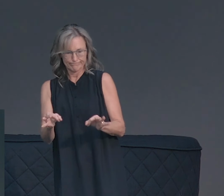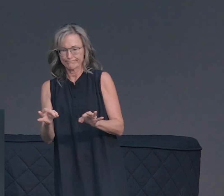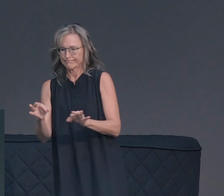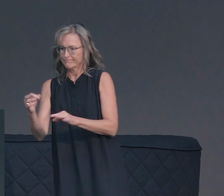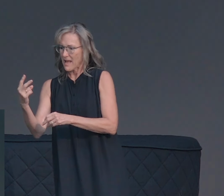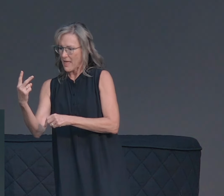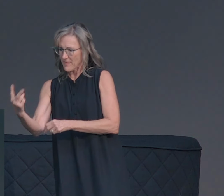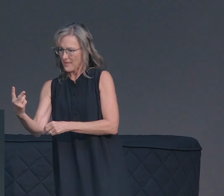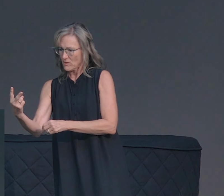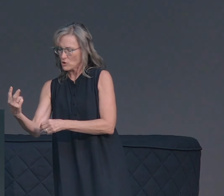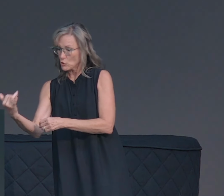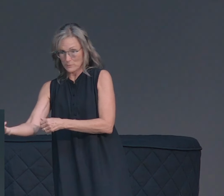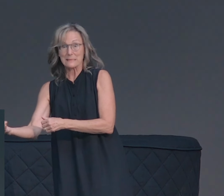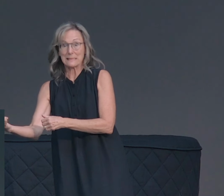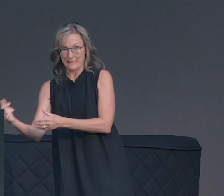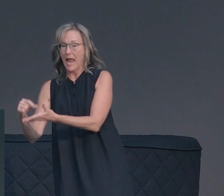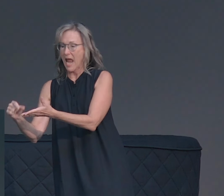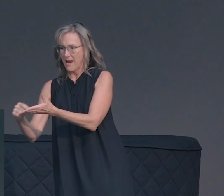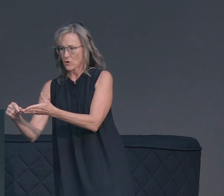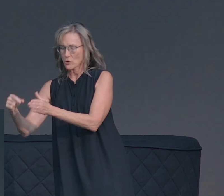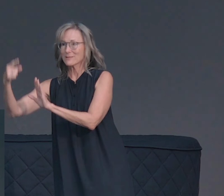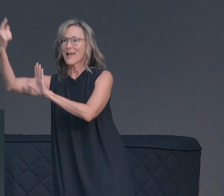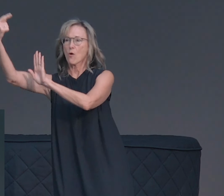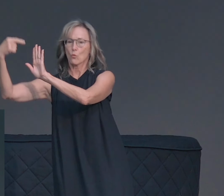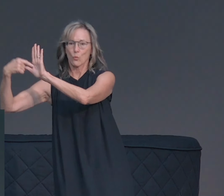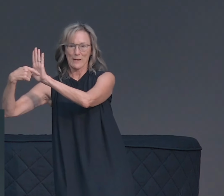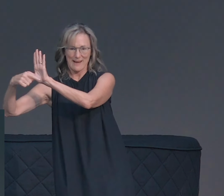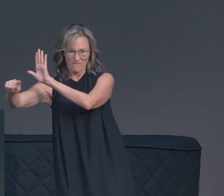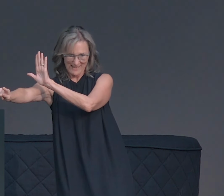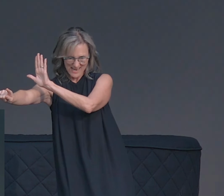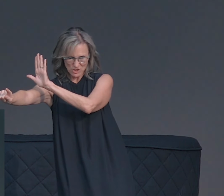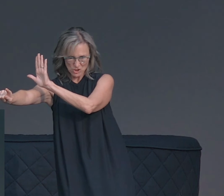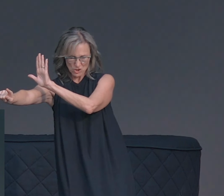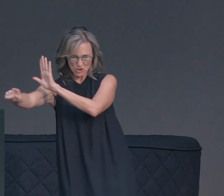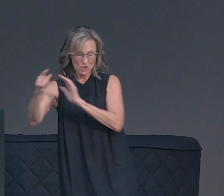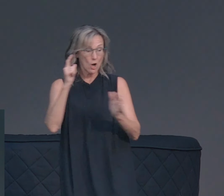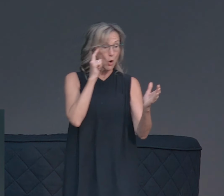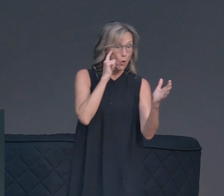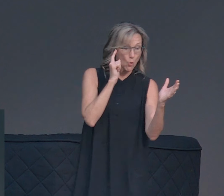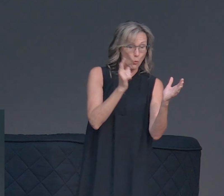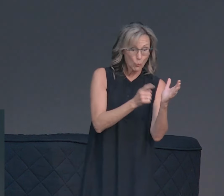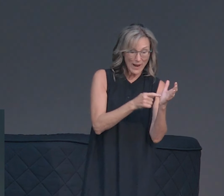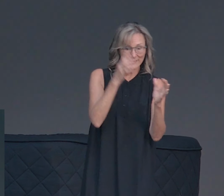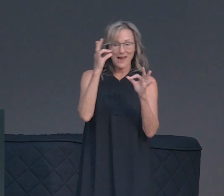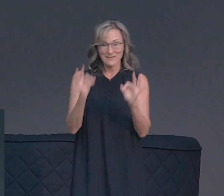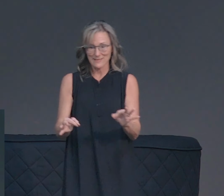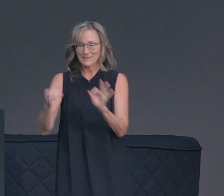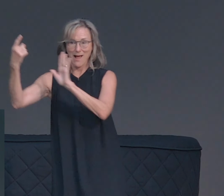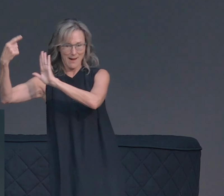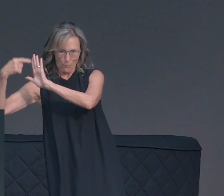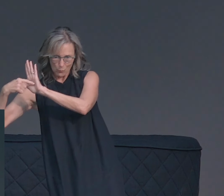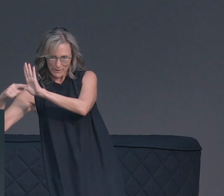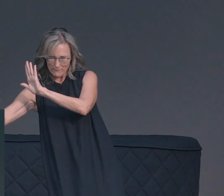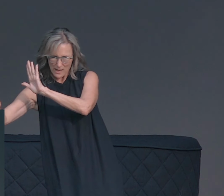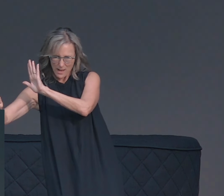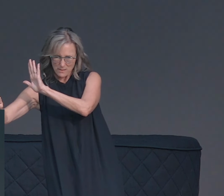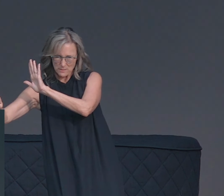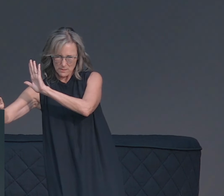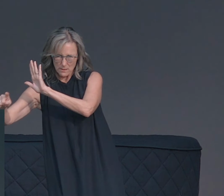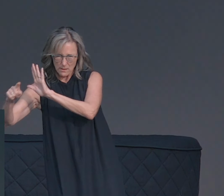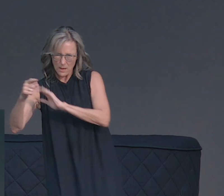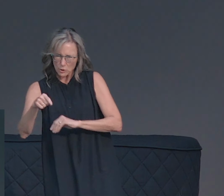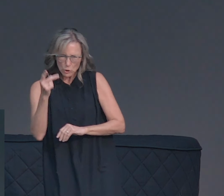two Beatitudes from today as a reflection. Recognition, resolution, reflection. Do you see the